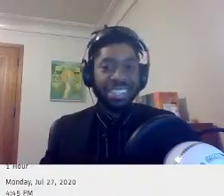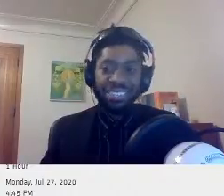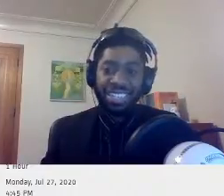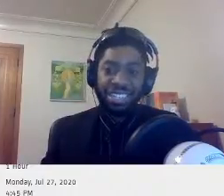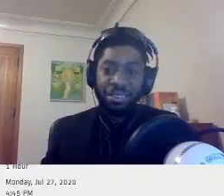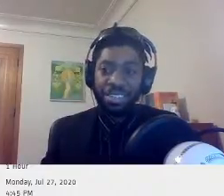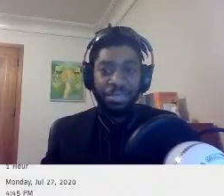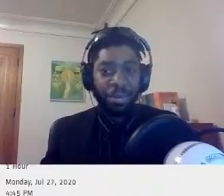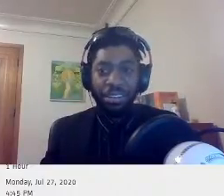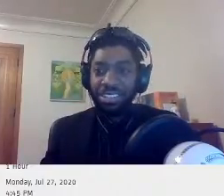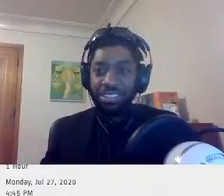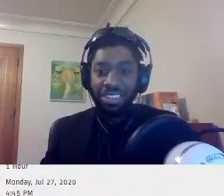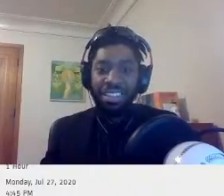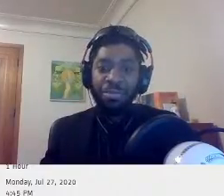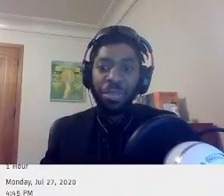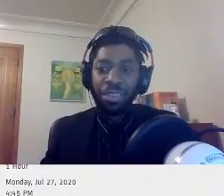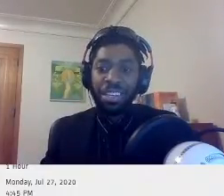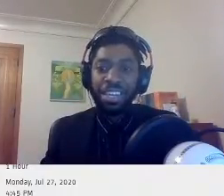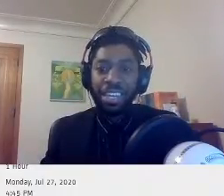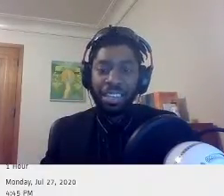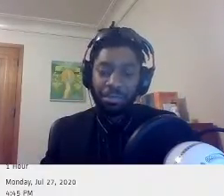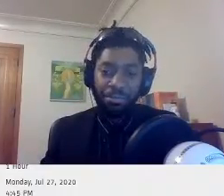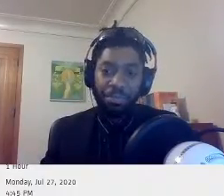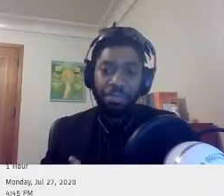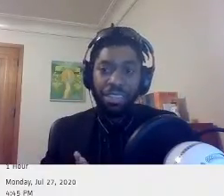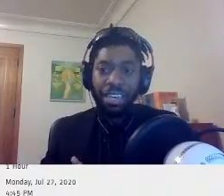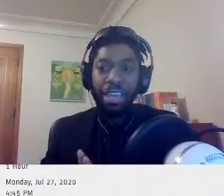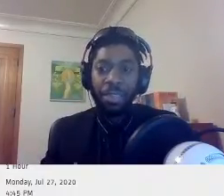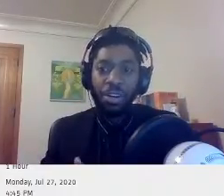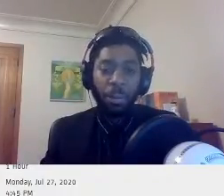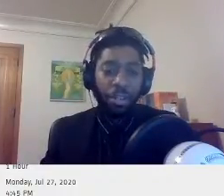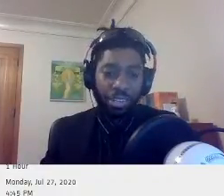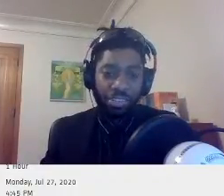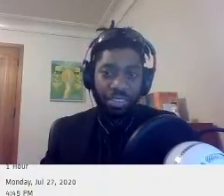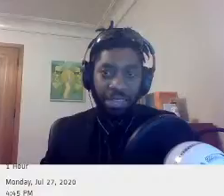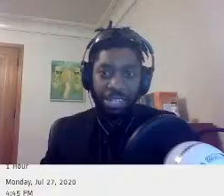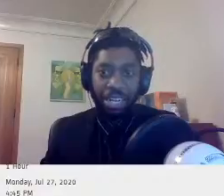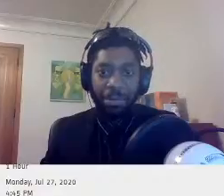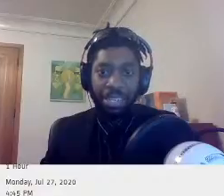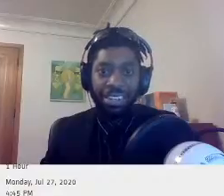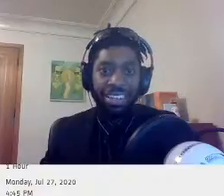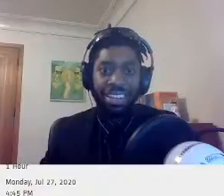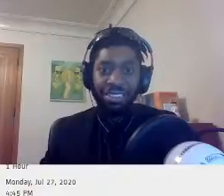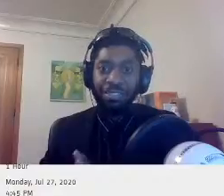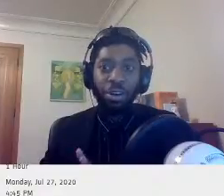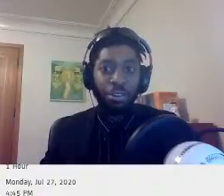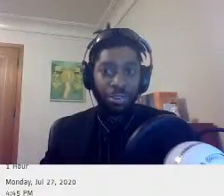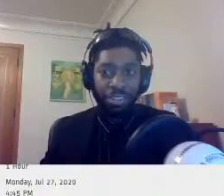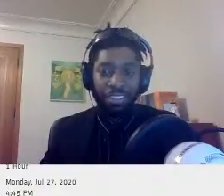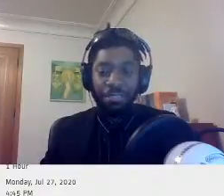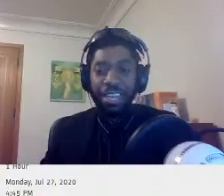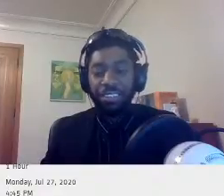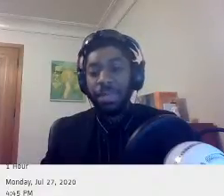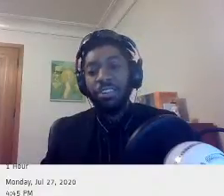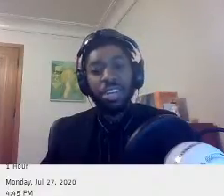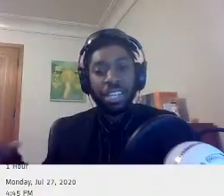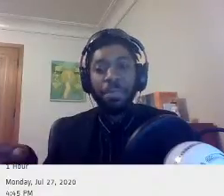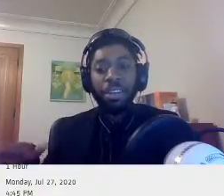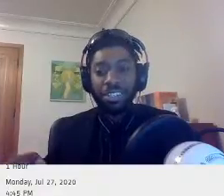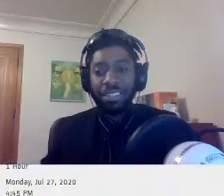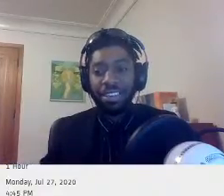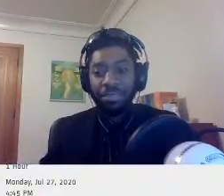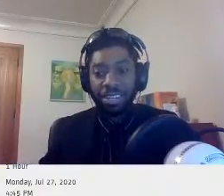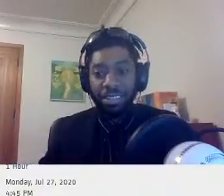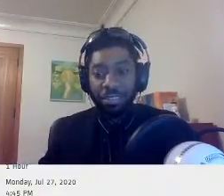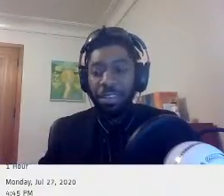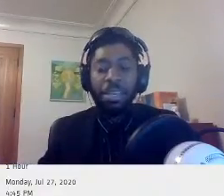I'll tell you, man, you know, politicians, that's one thing I think all politicians have in common, is they're all crooks, if you ask me. I try to keep